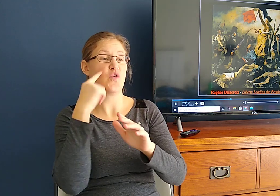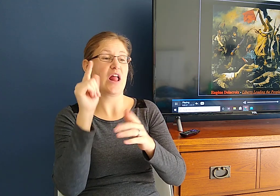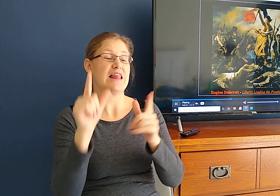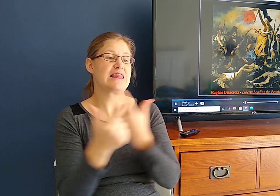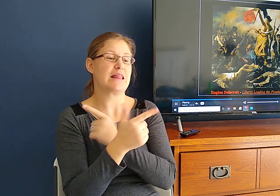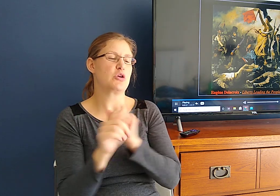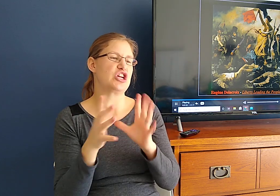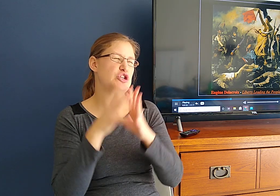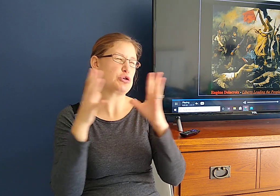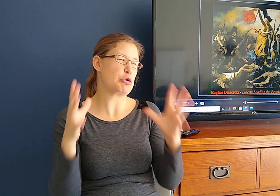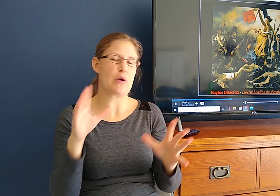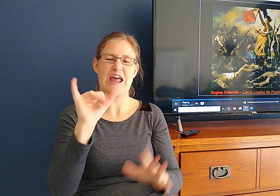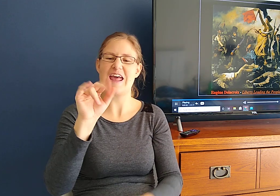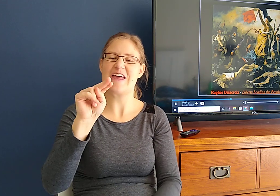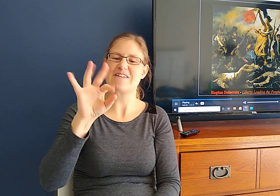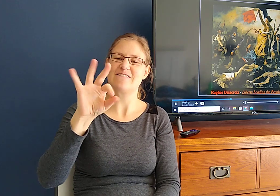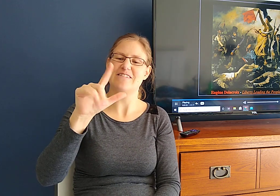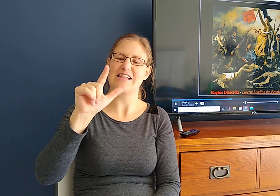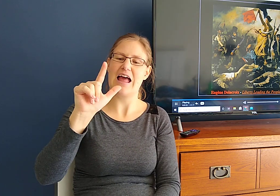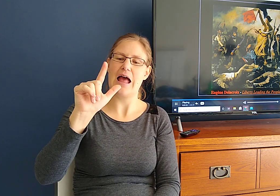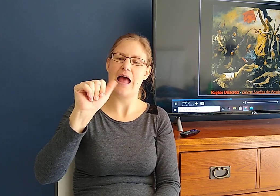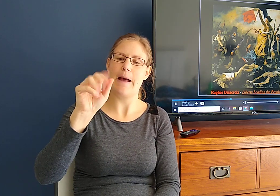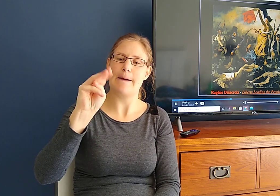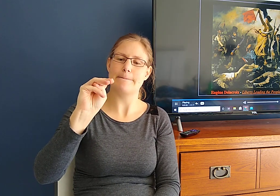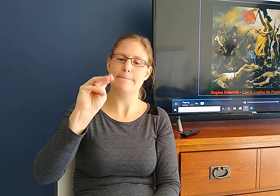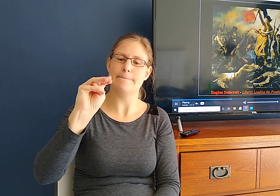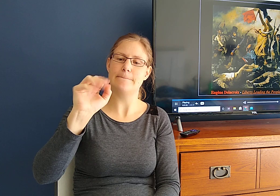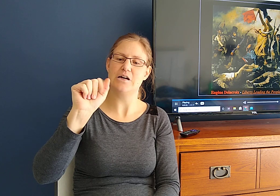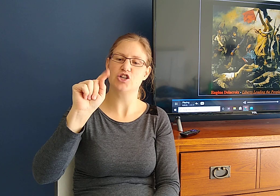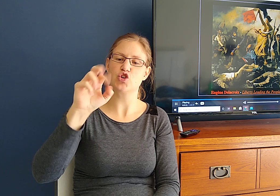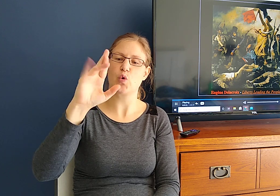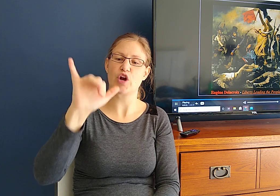removed it from public view for a time being.